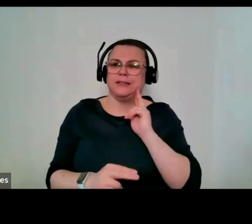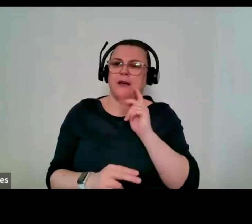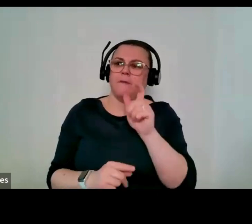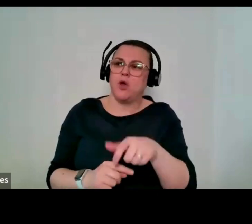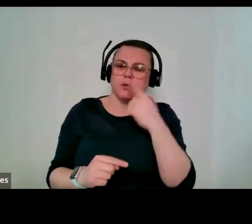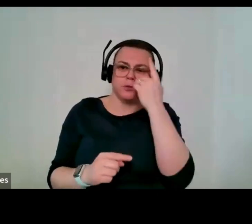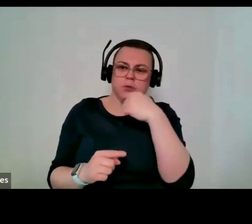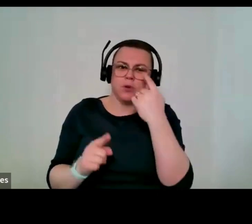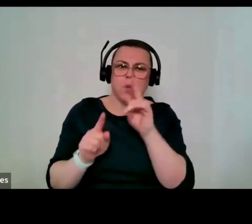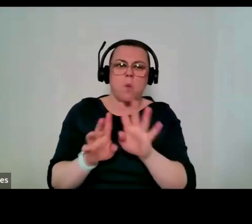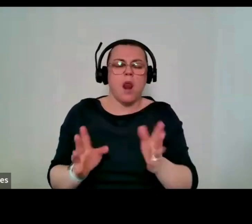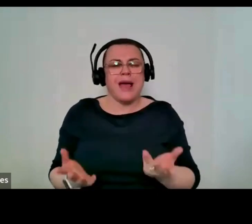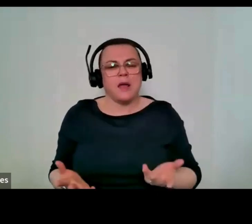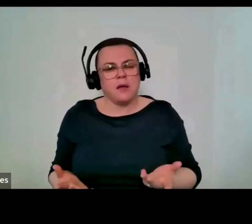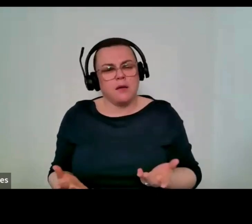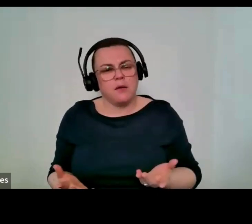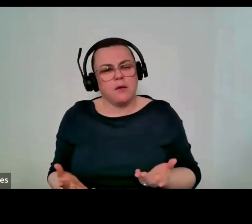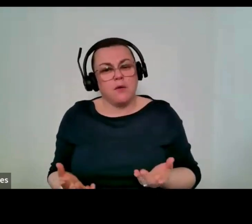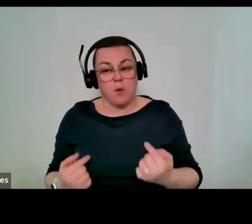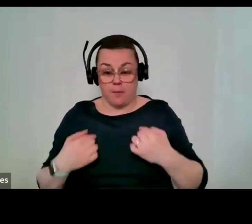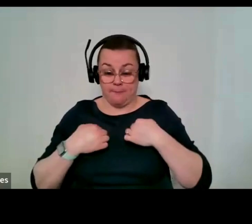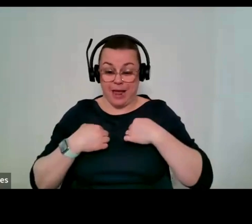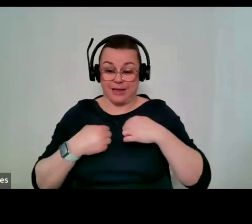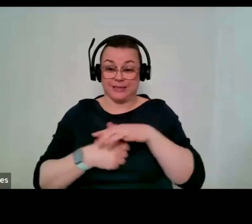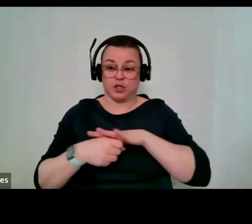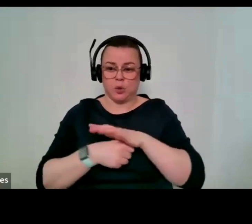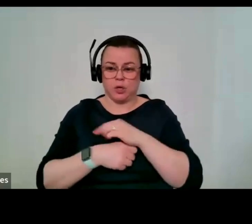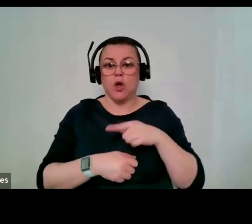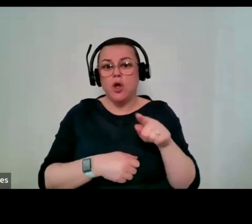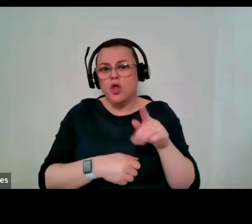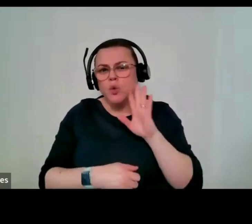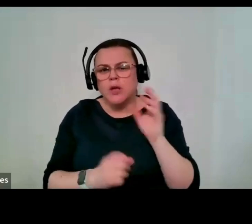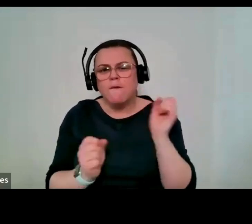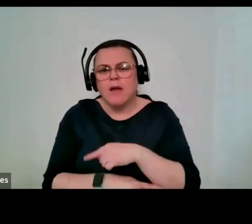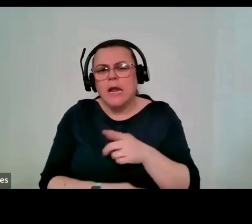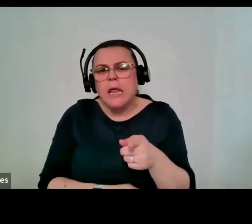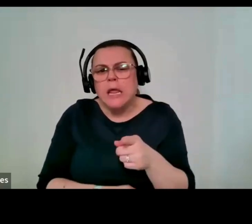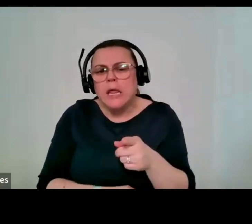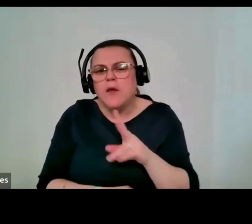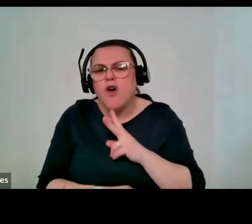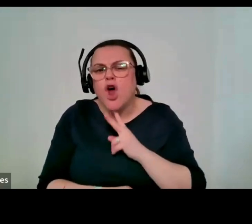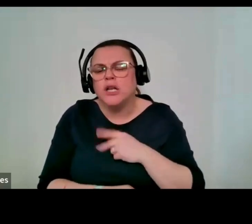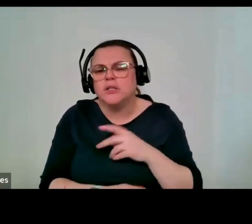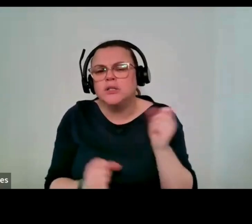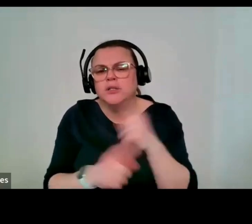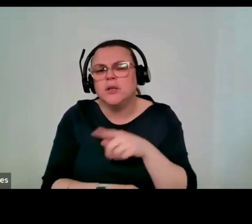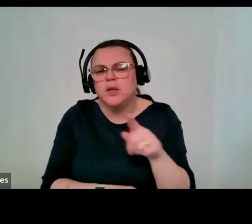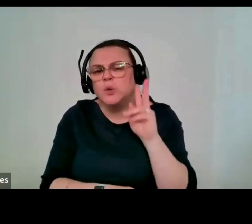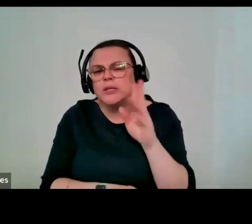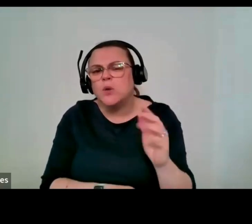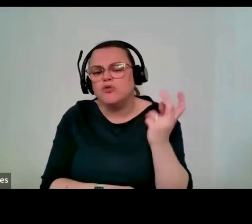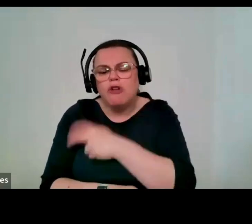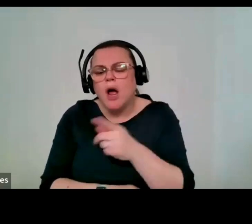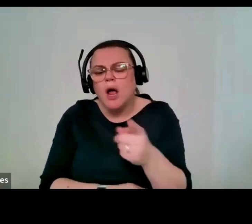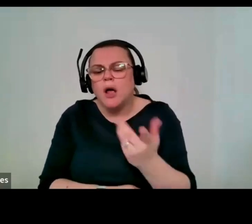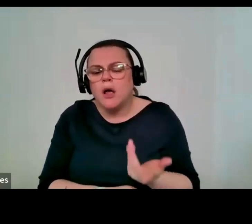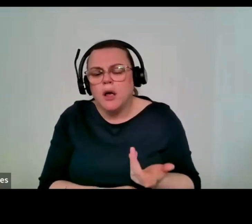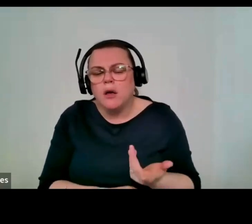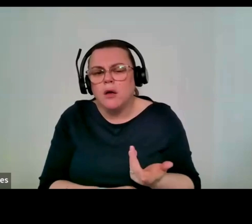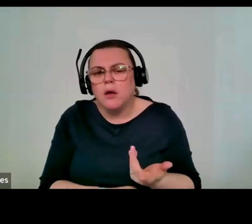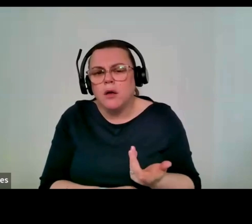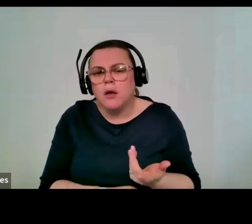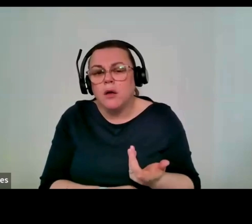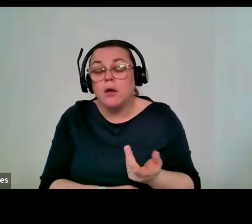then? Or in my case, you sound funny, you sound drunk. Not, people